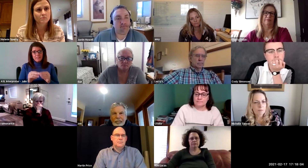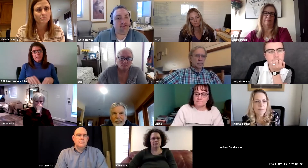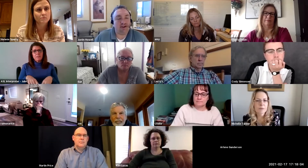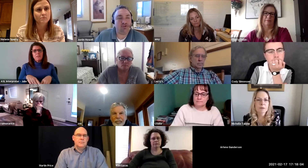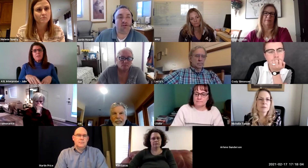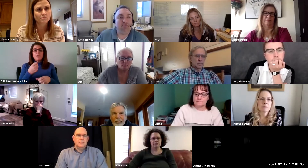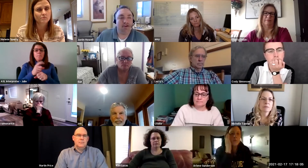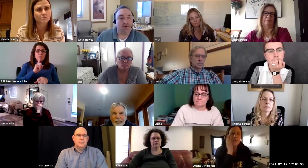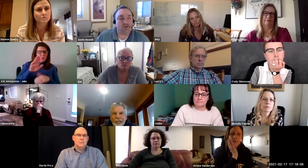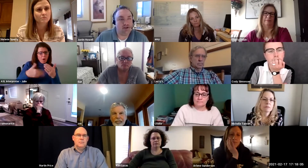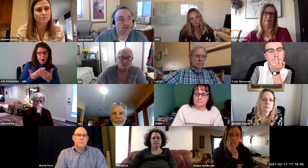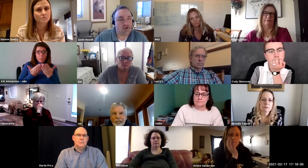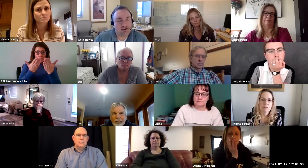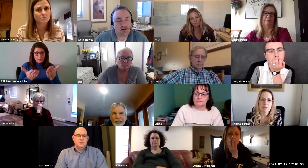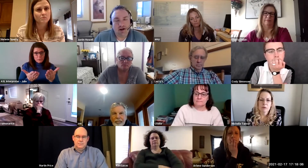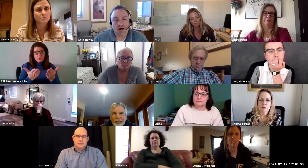all the recommendations of the committee are